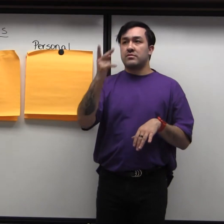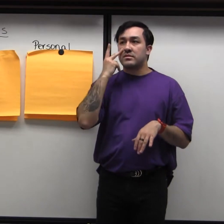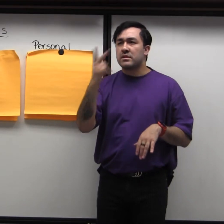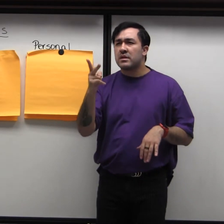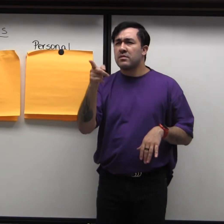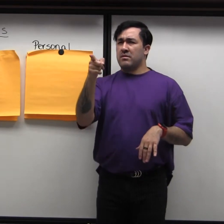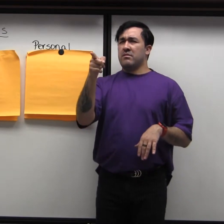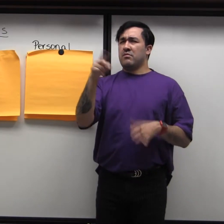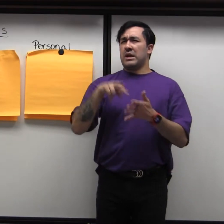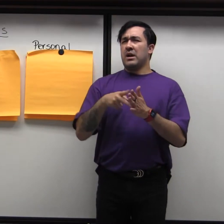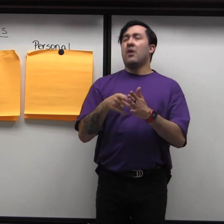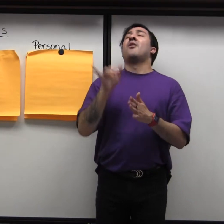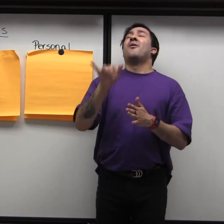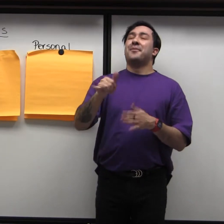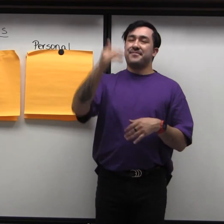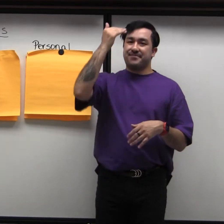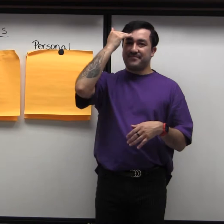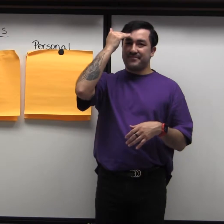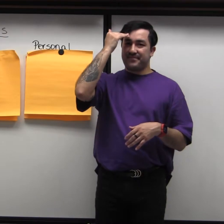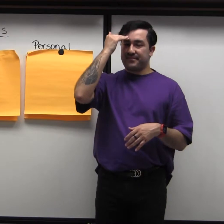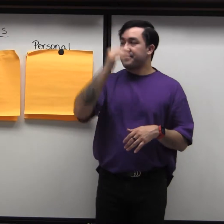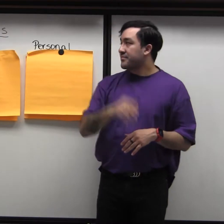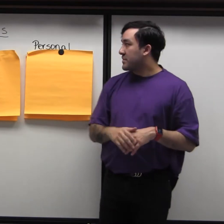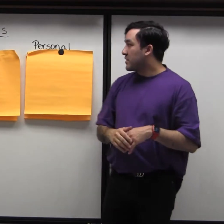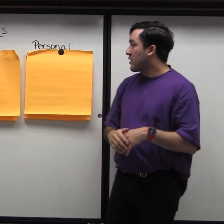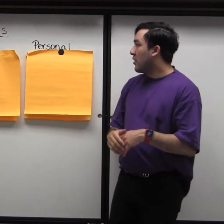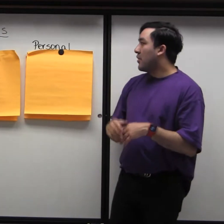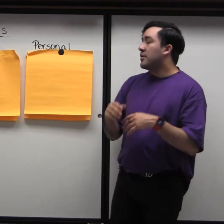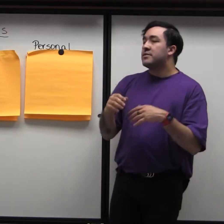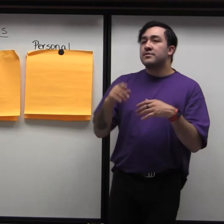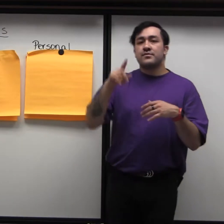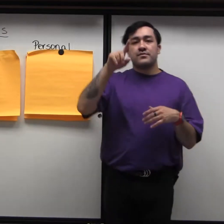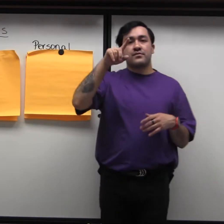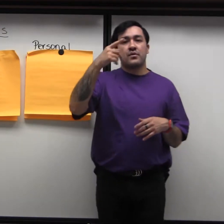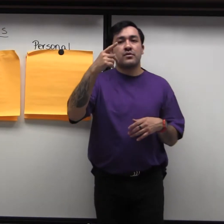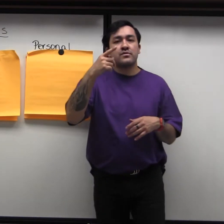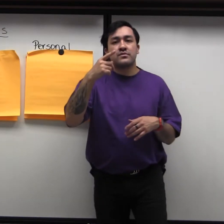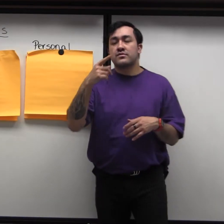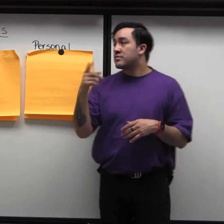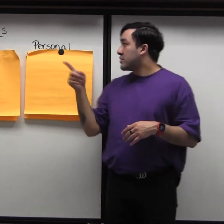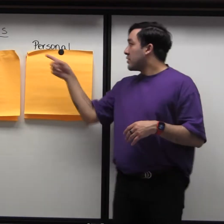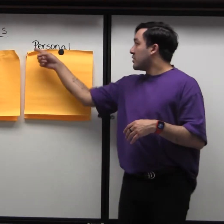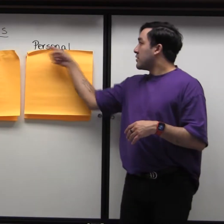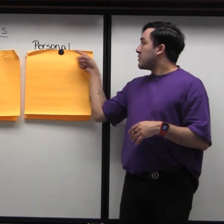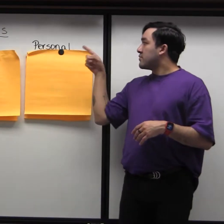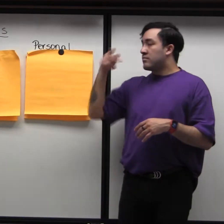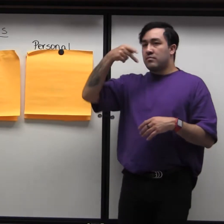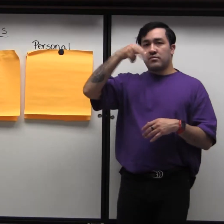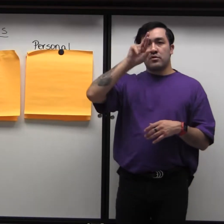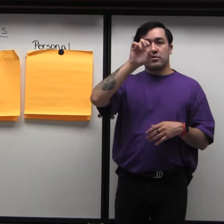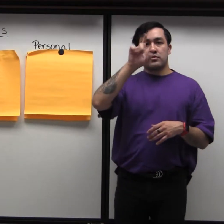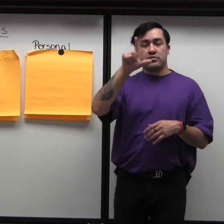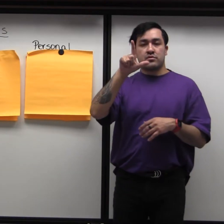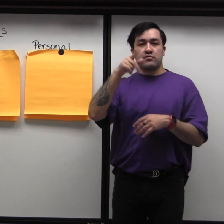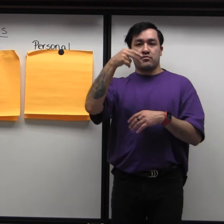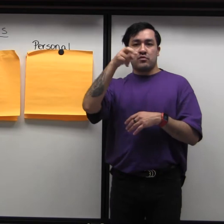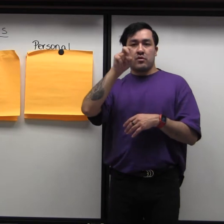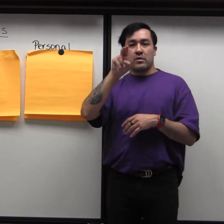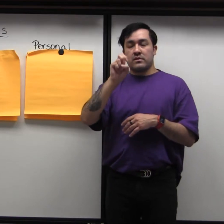to know, especially reflective pronouns, so you know when you see it being produced, you're not caught off guard. So we're going to start